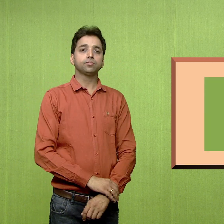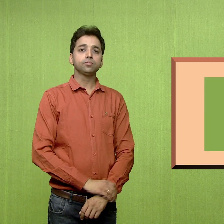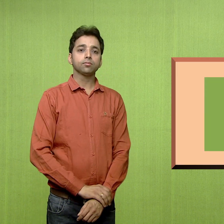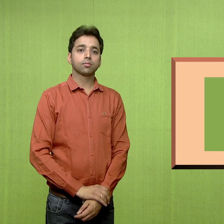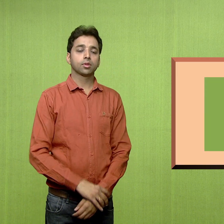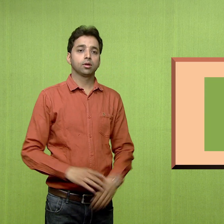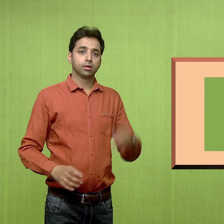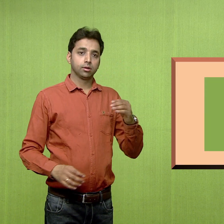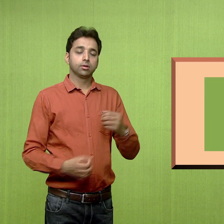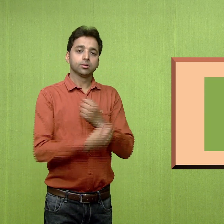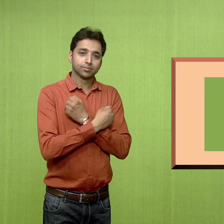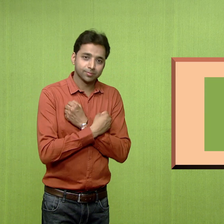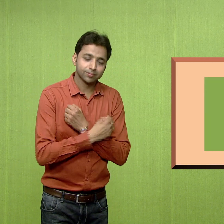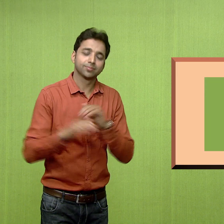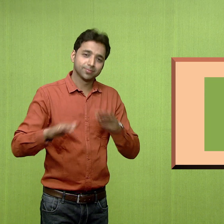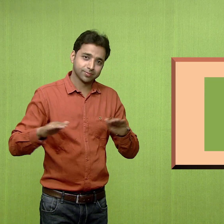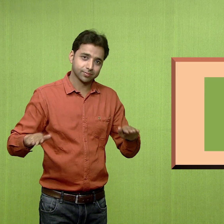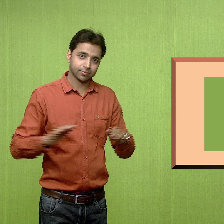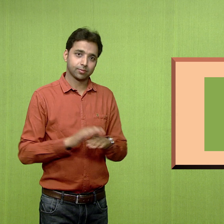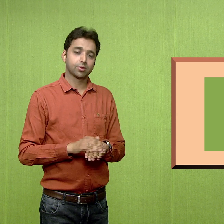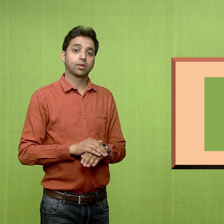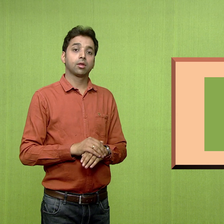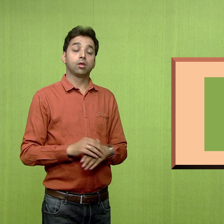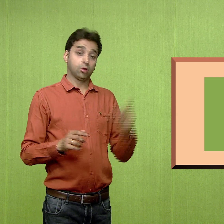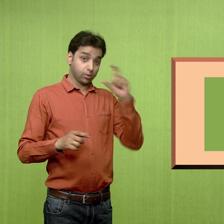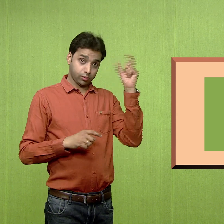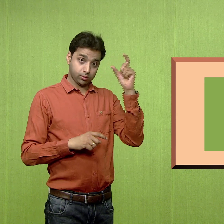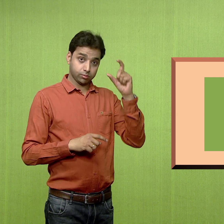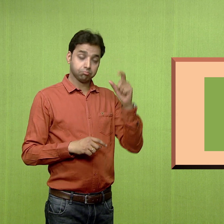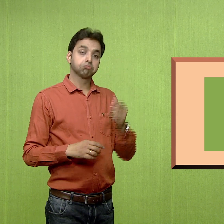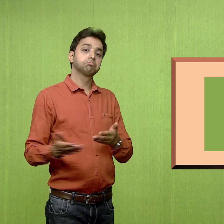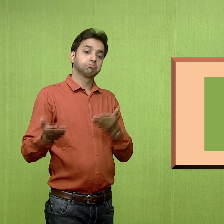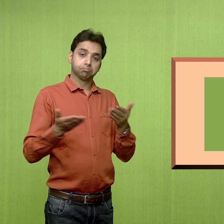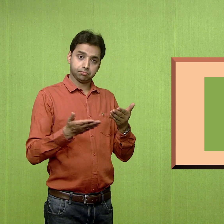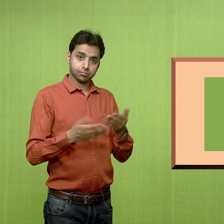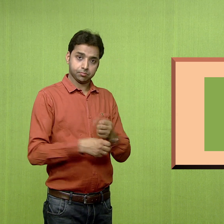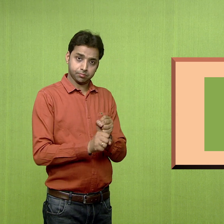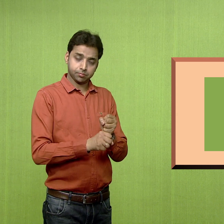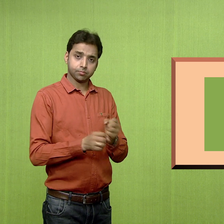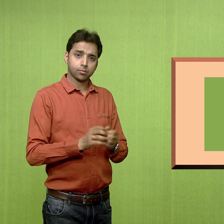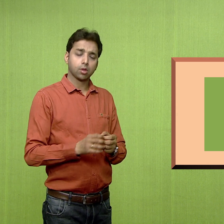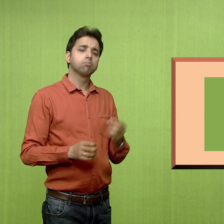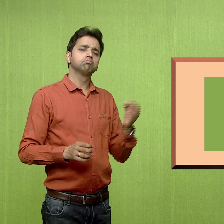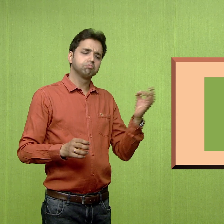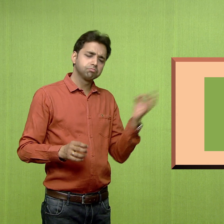Dear learners, colleges became new center of